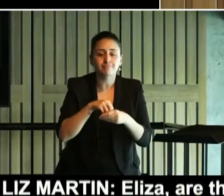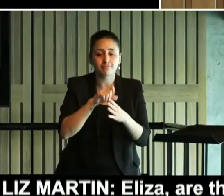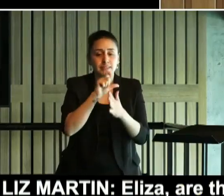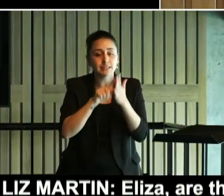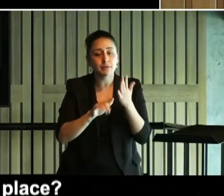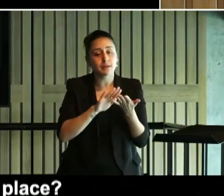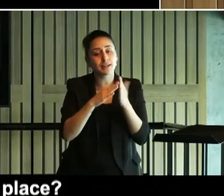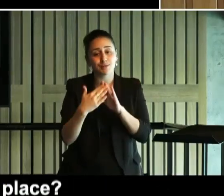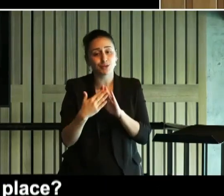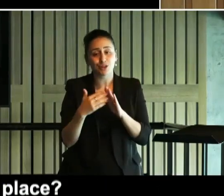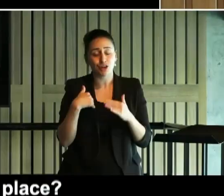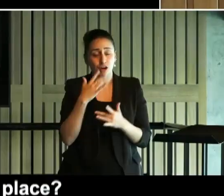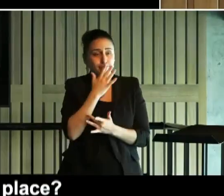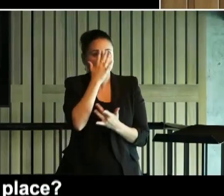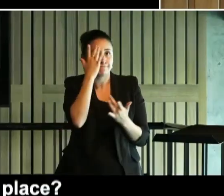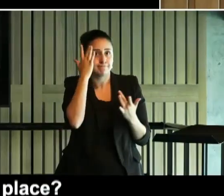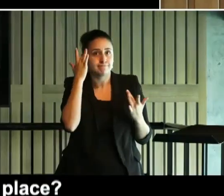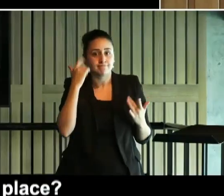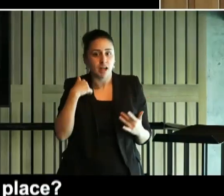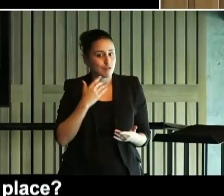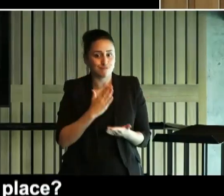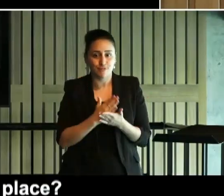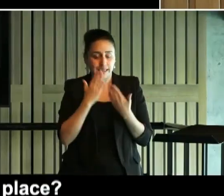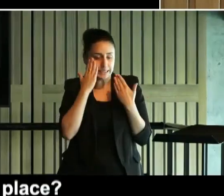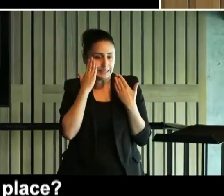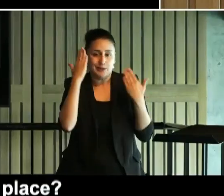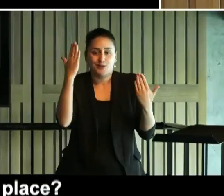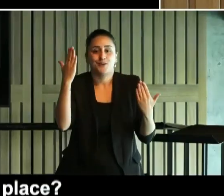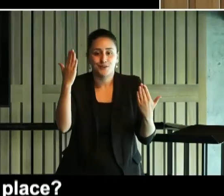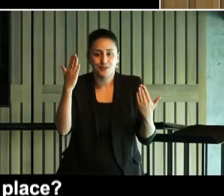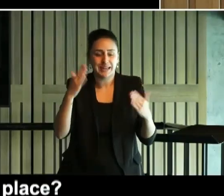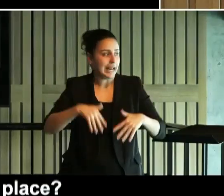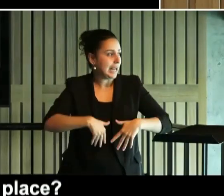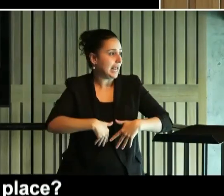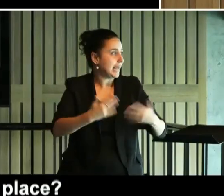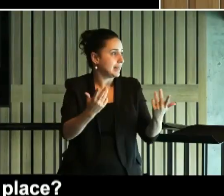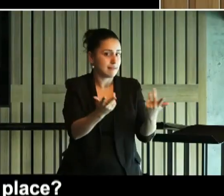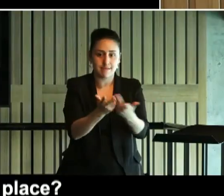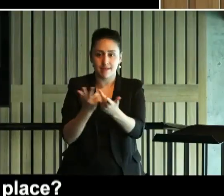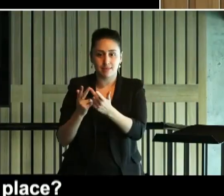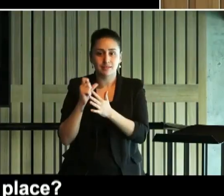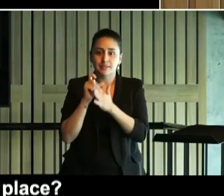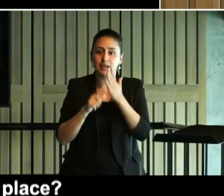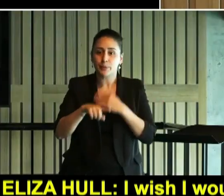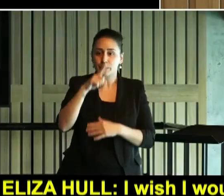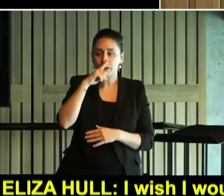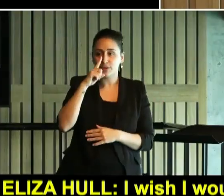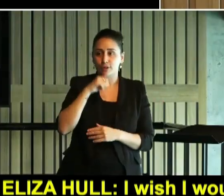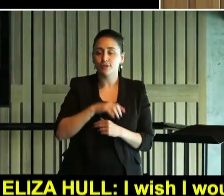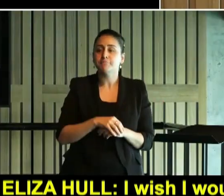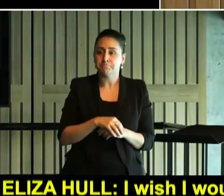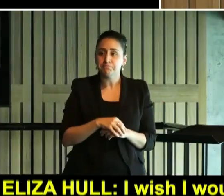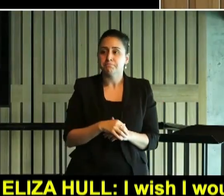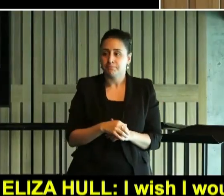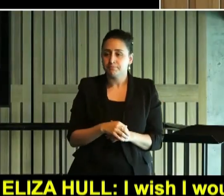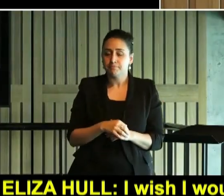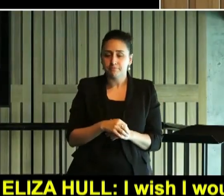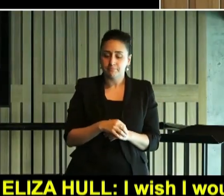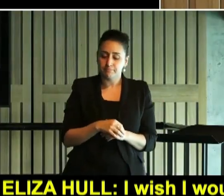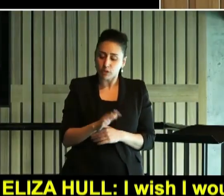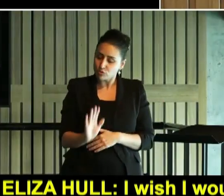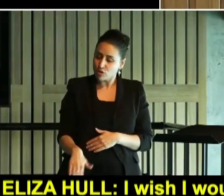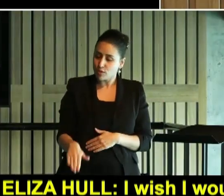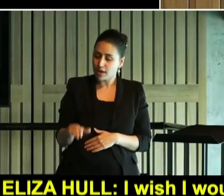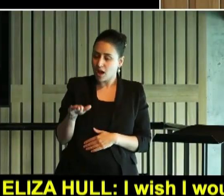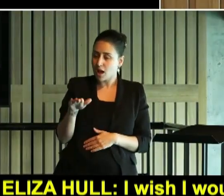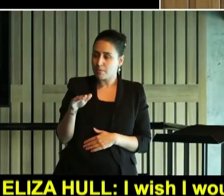that I really didn't know any disabled people, and I guess we were, growing up